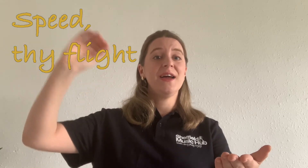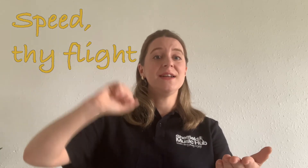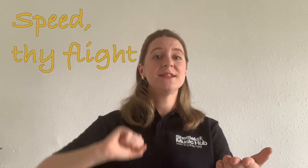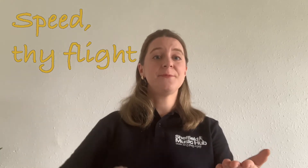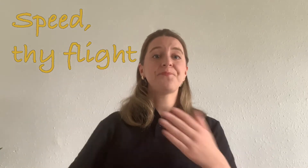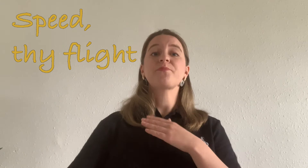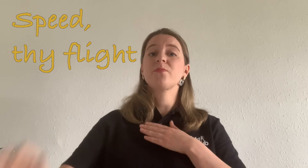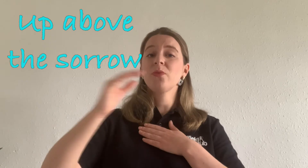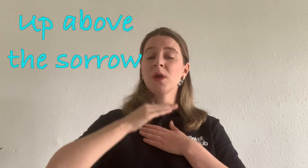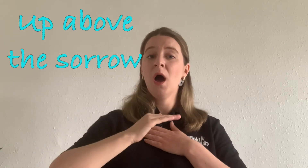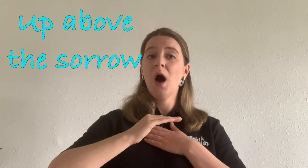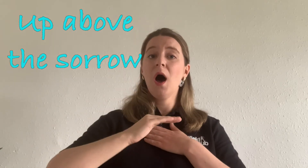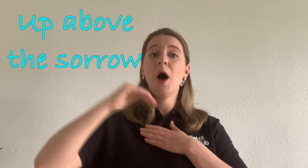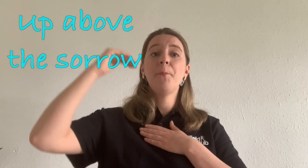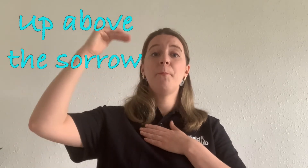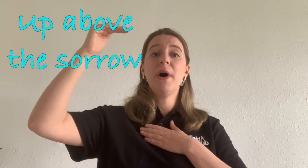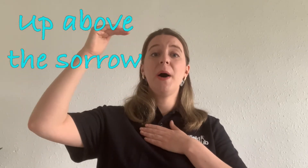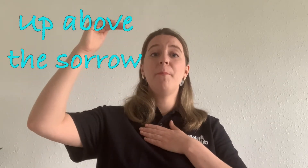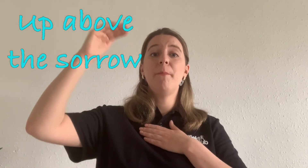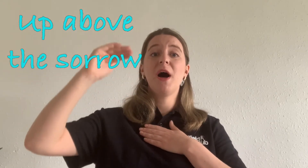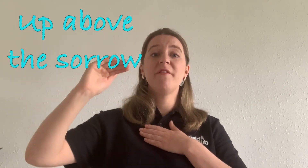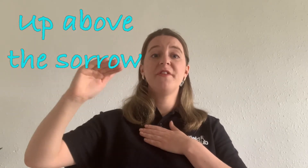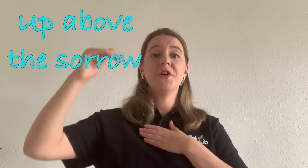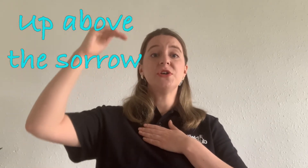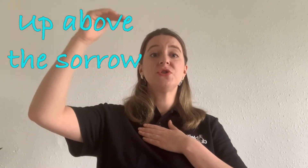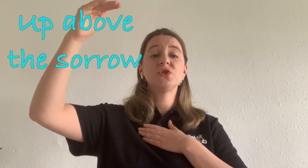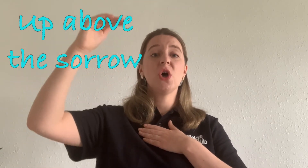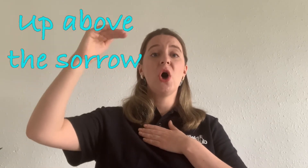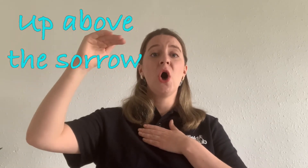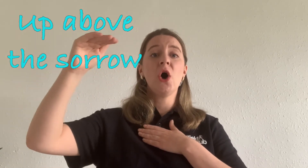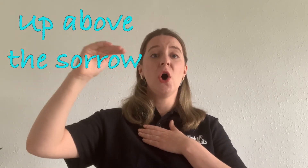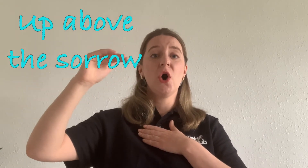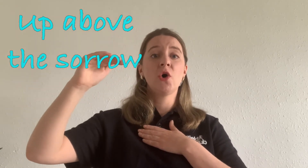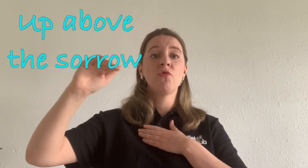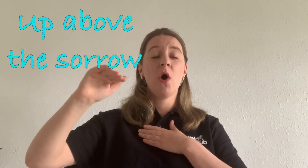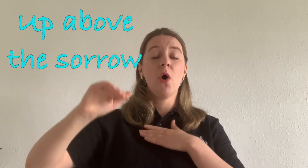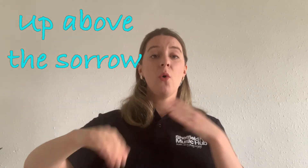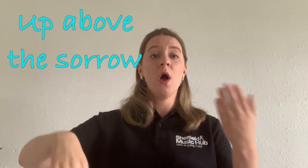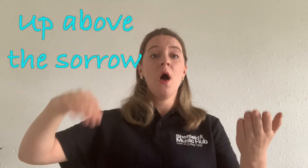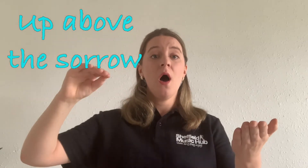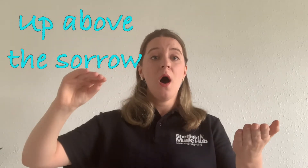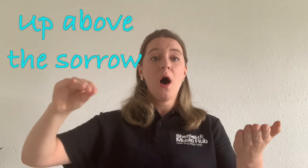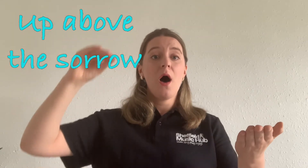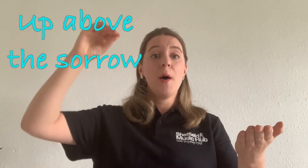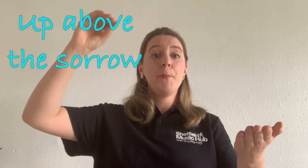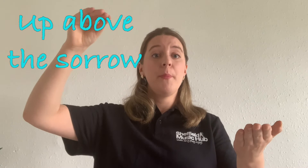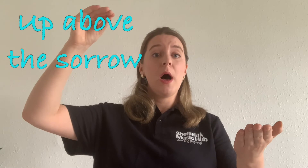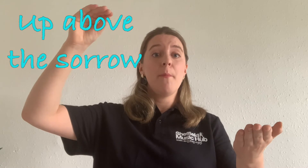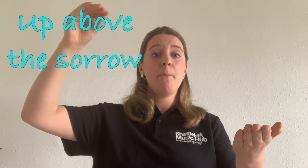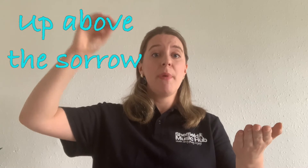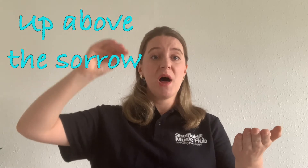flight. Up above the sorrow, up above